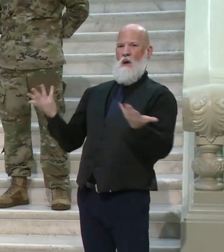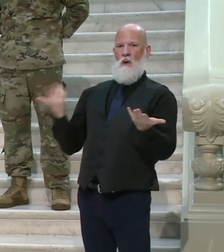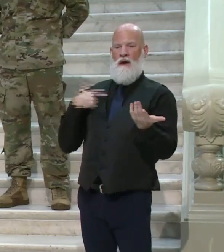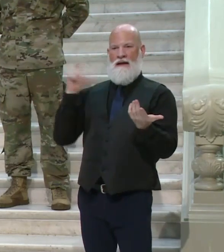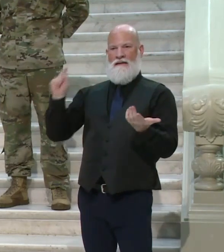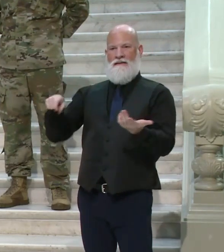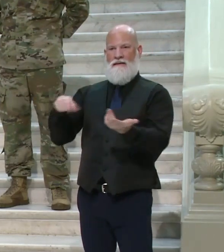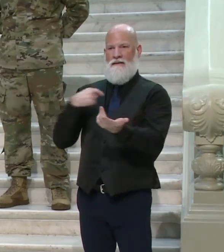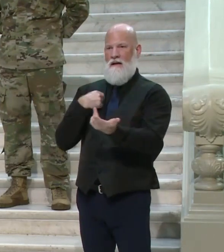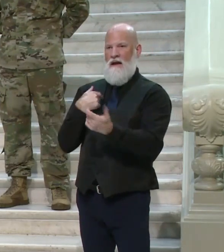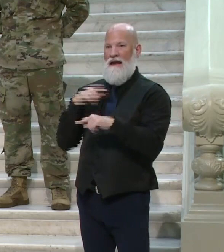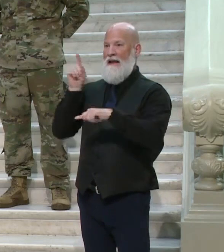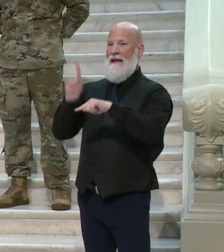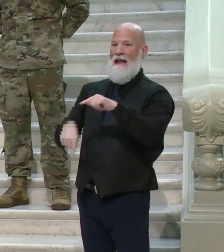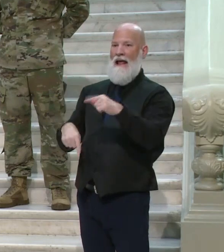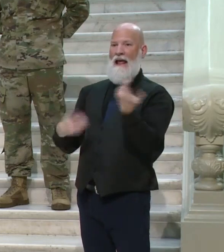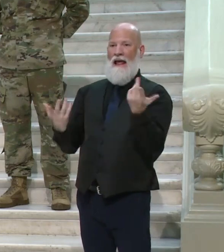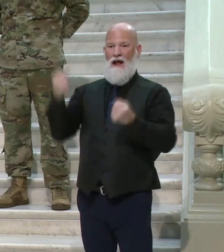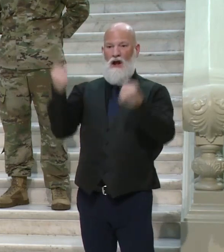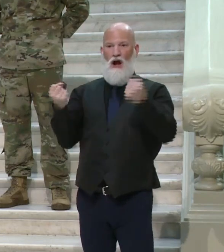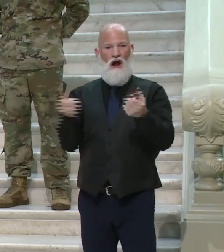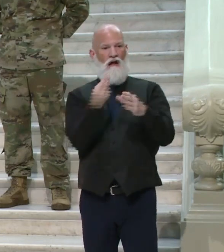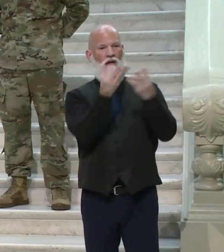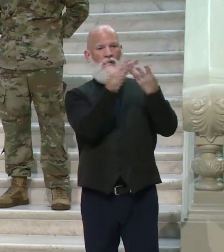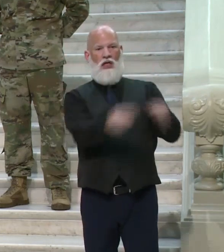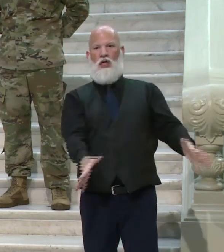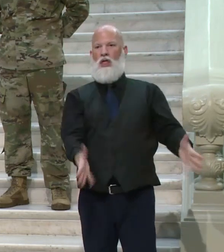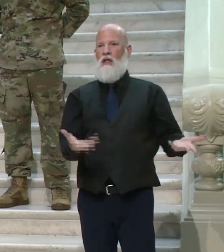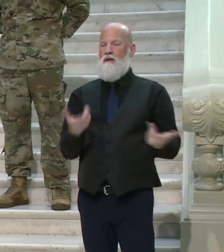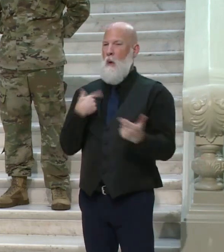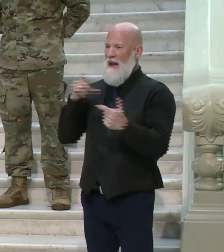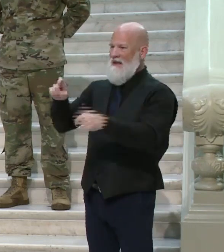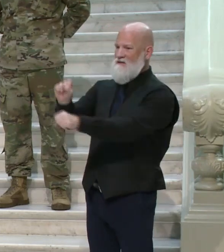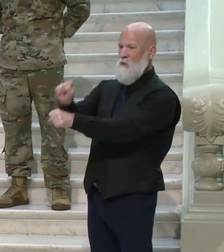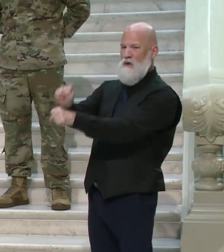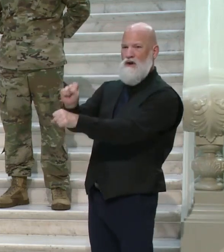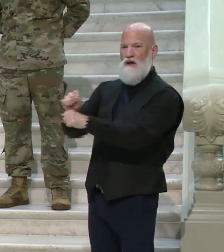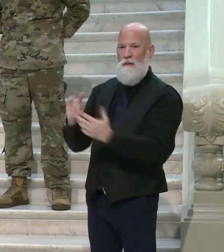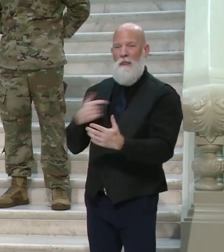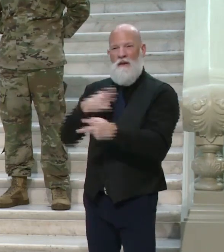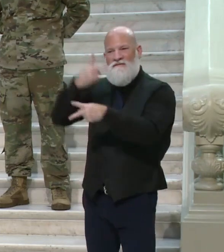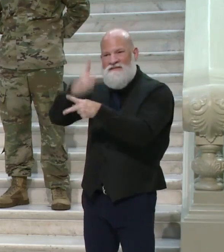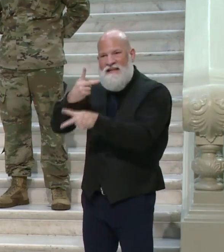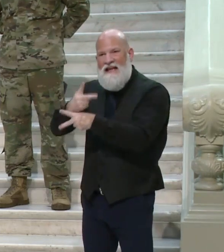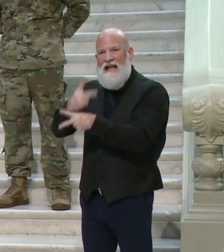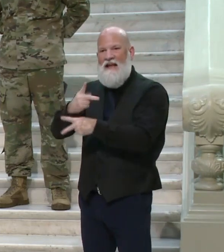measured steps for people that wanted to open. It was not a mandate. There's a lot of people that have